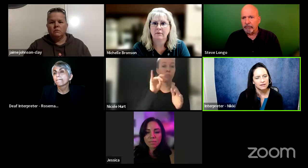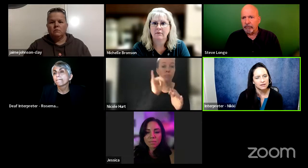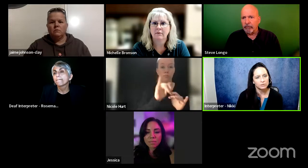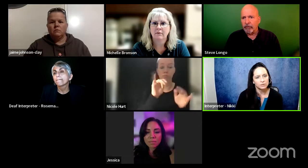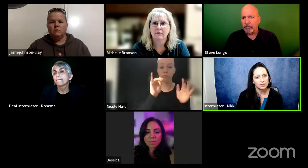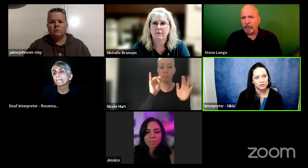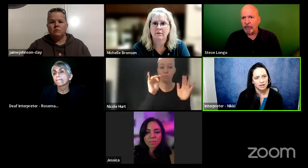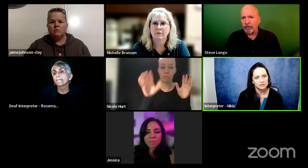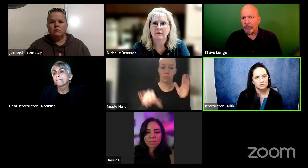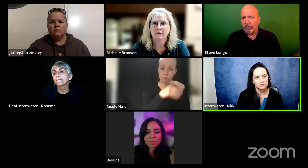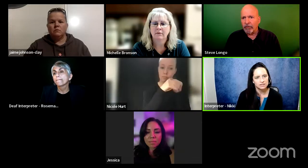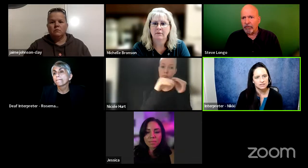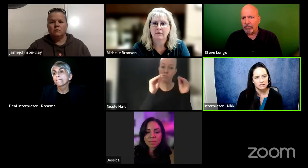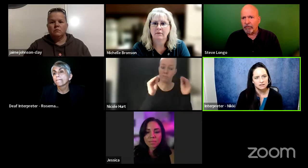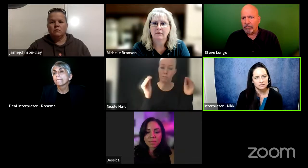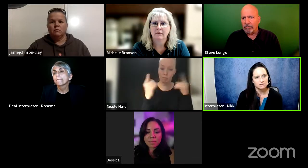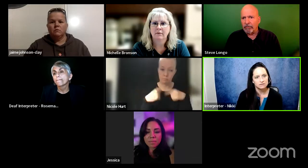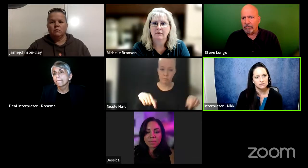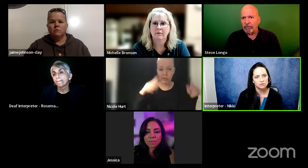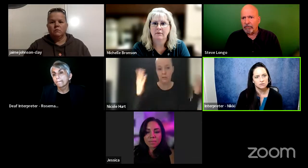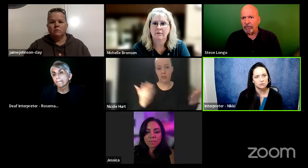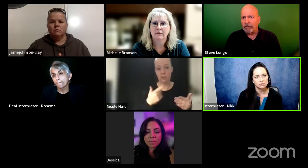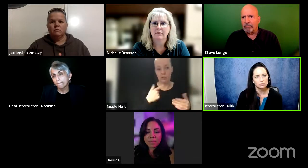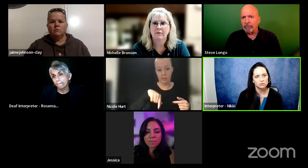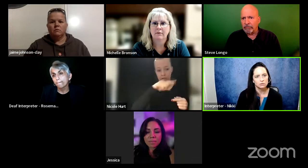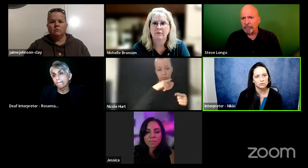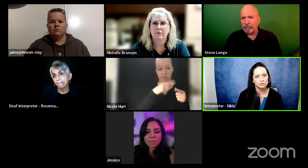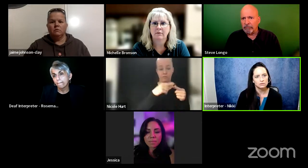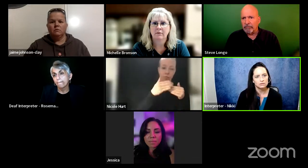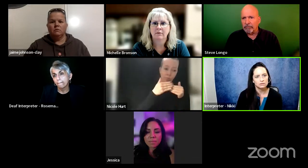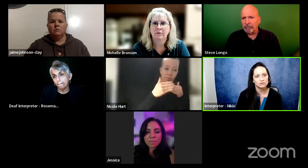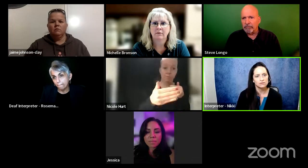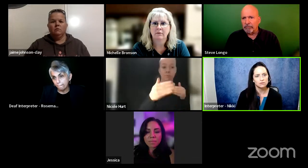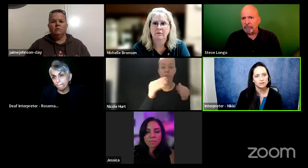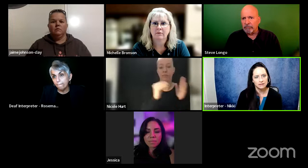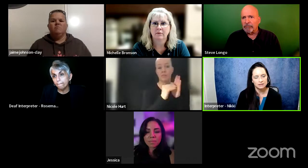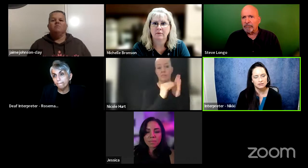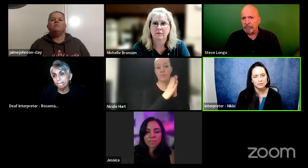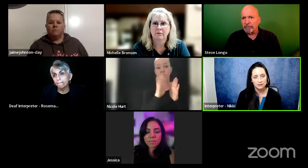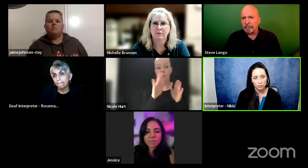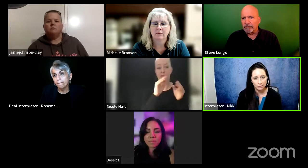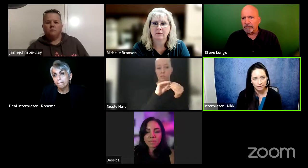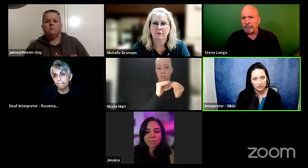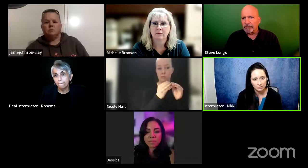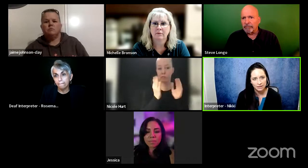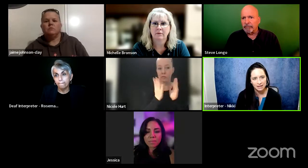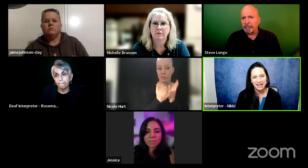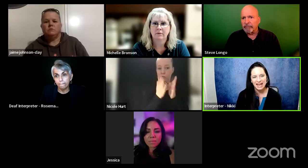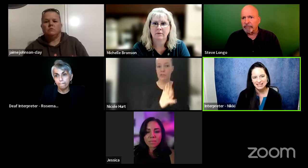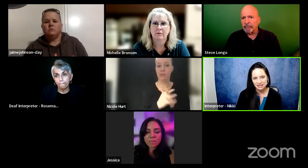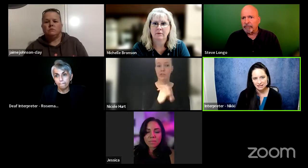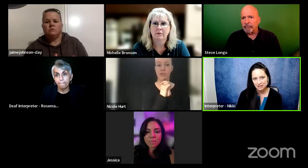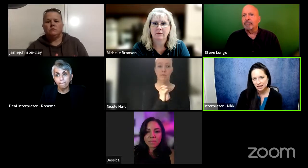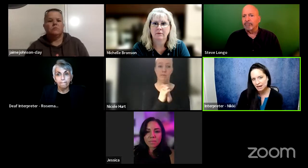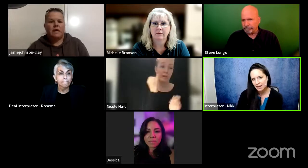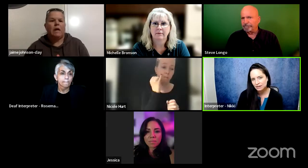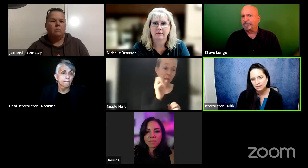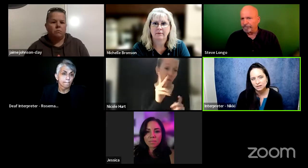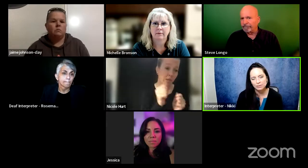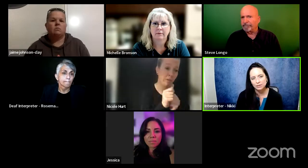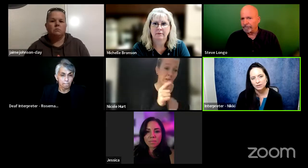I think it would be great for Steve to do the announcement and the welcome and then add